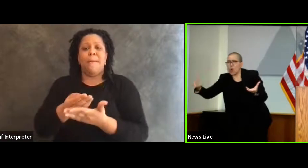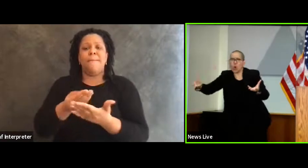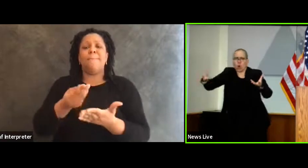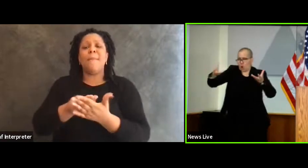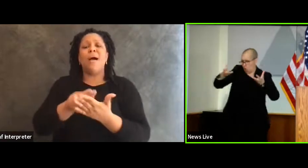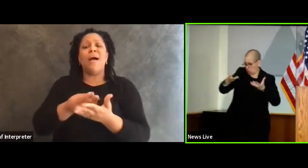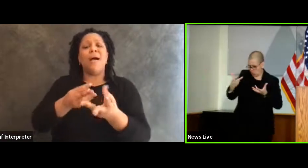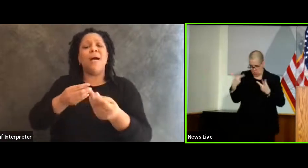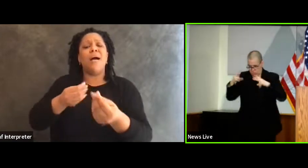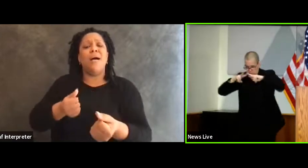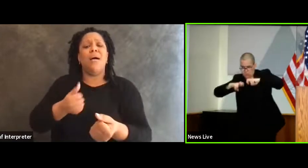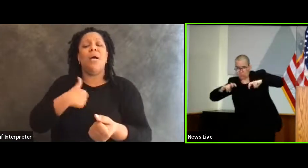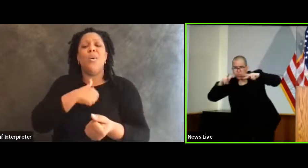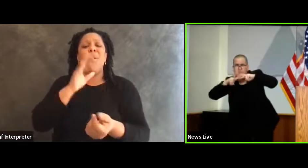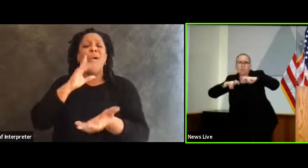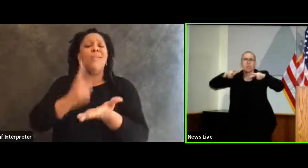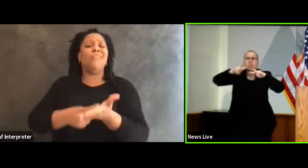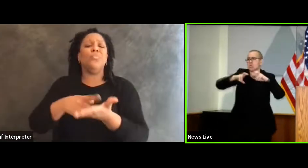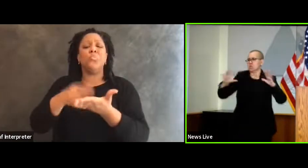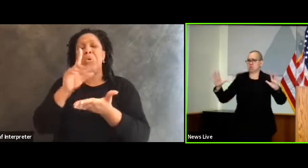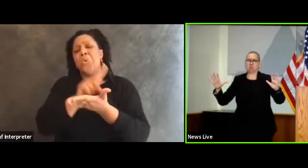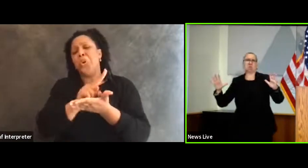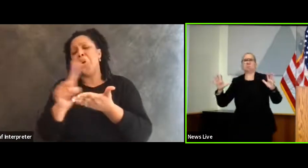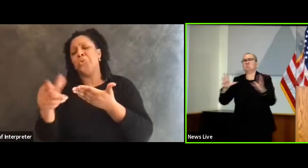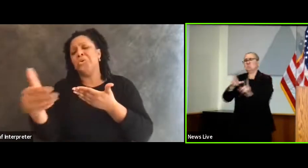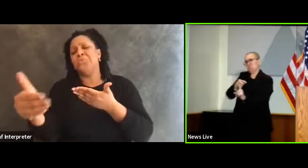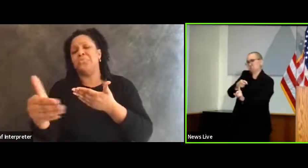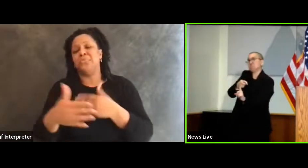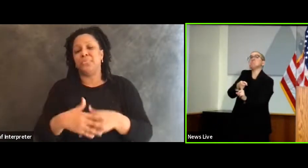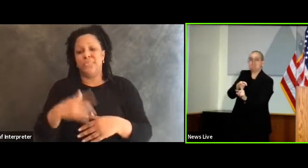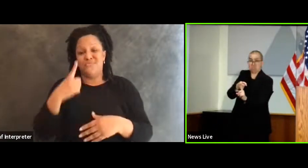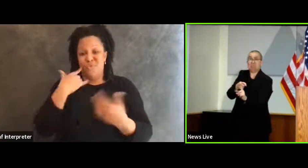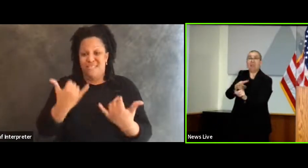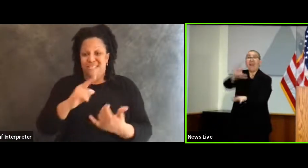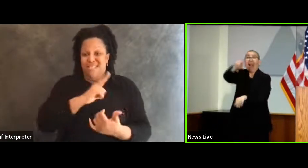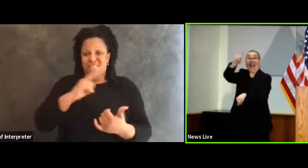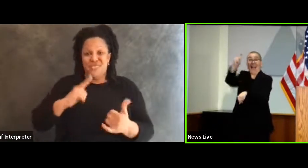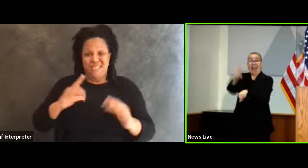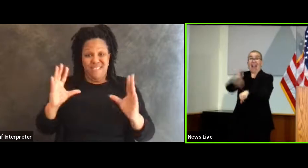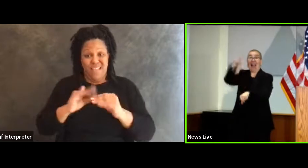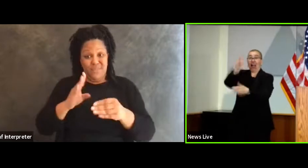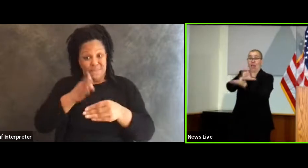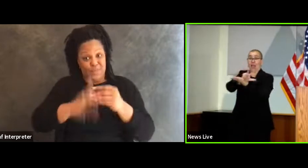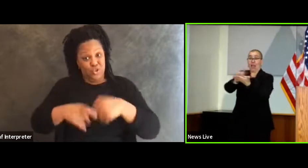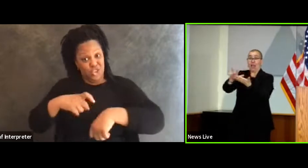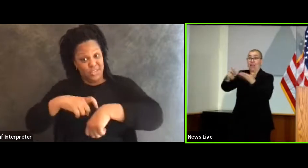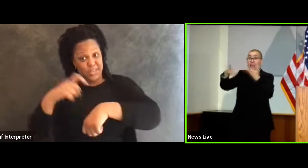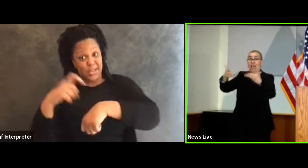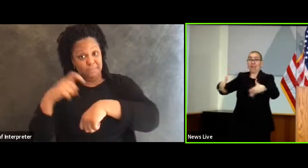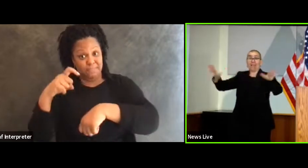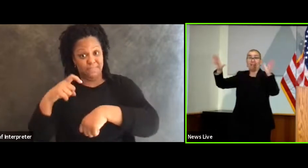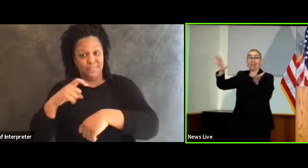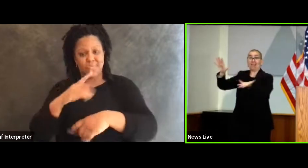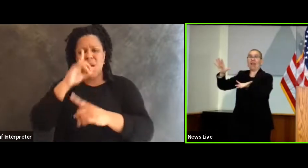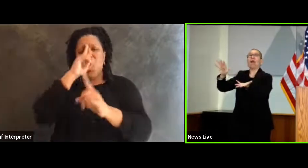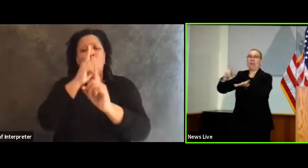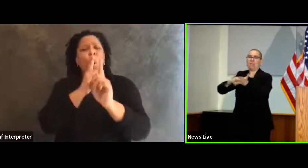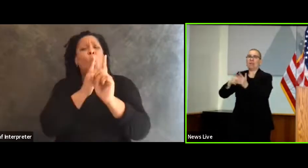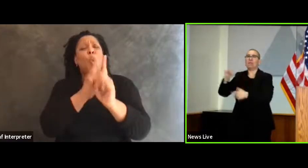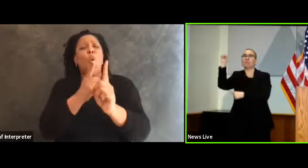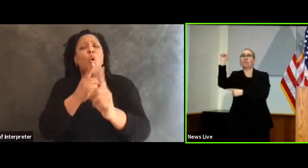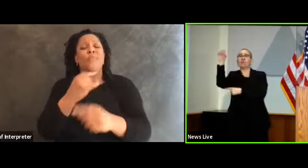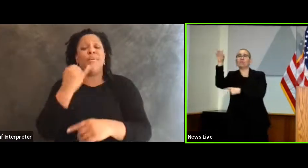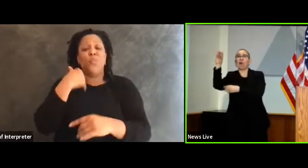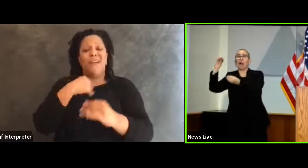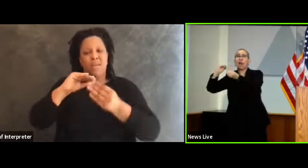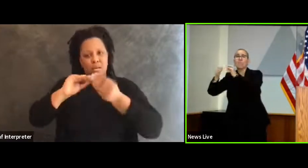order for the session to end on time, it would be optimal if we had numbers for each of the budget areas by